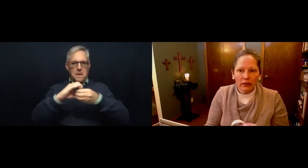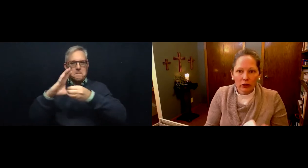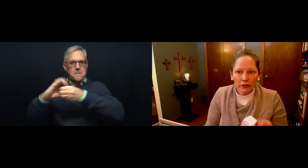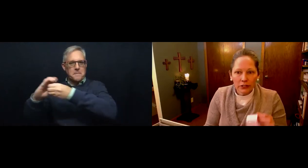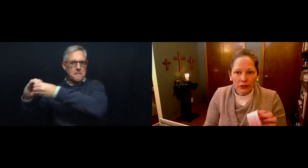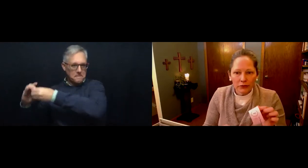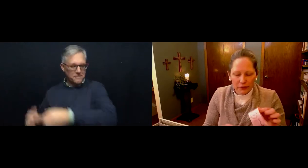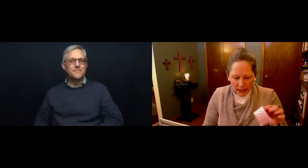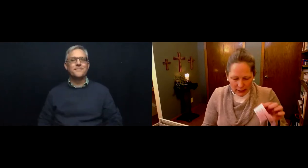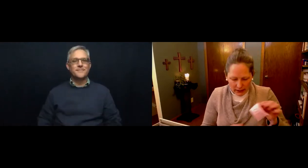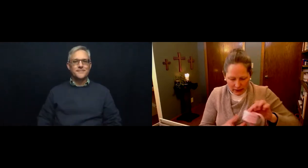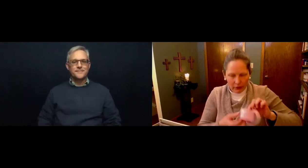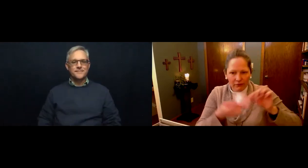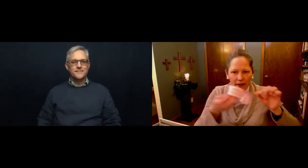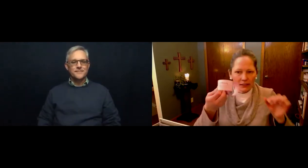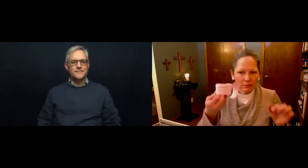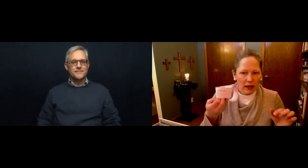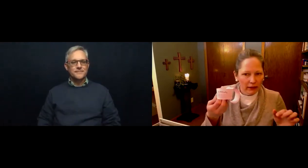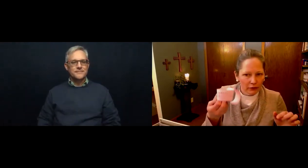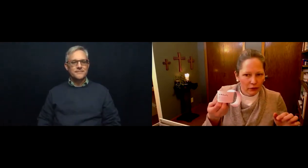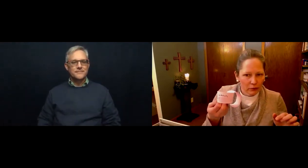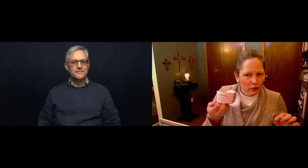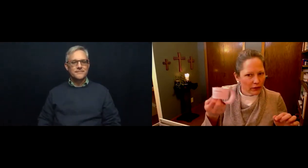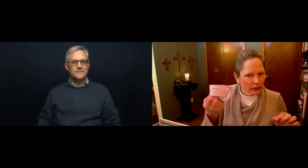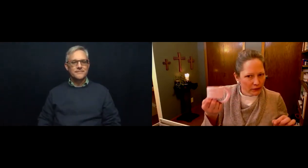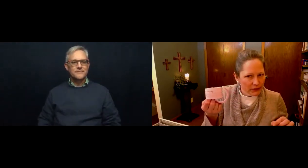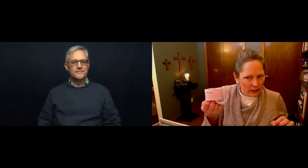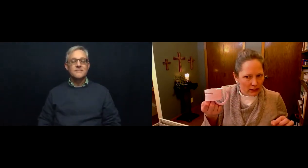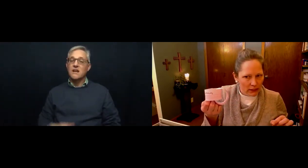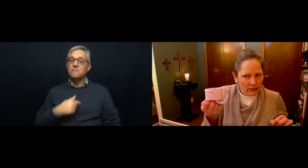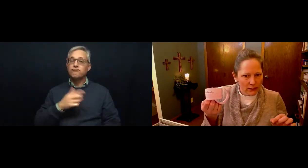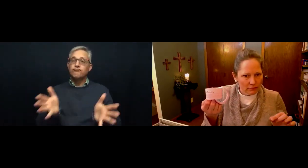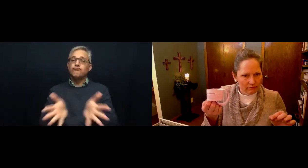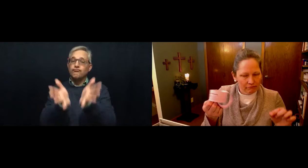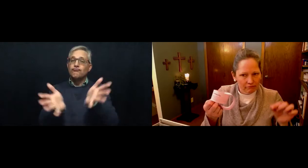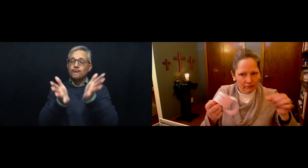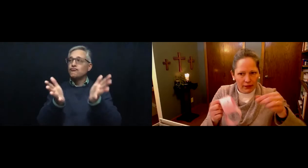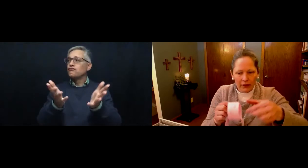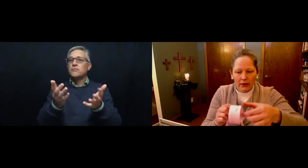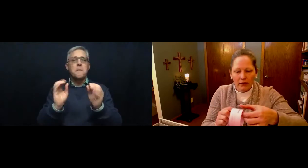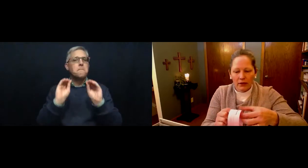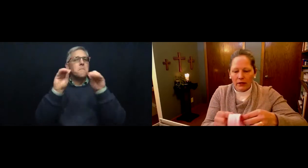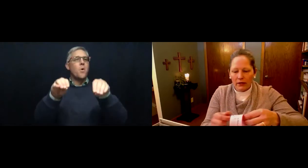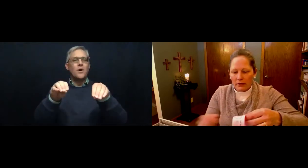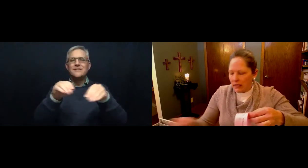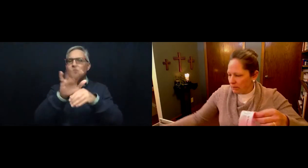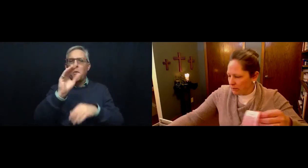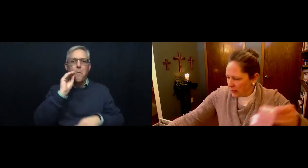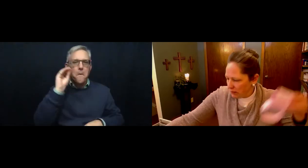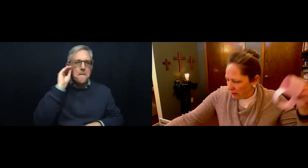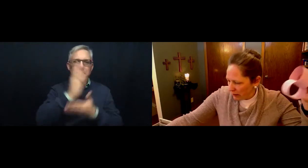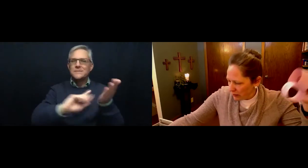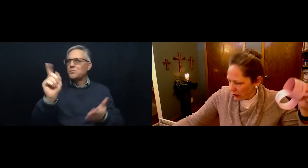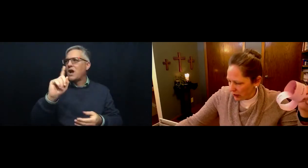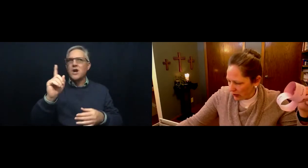And then I encourage you, you know, to find a spot in your home where you'll see these and